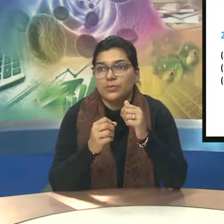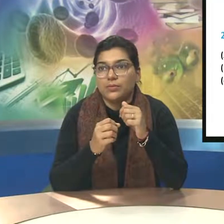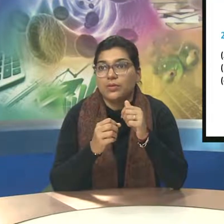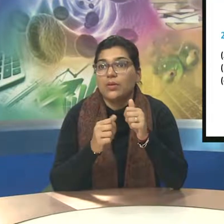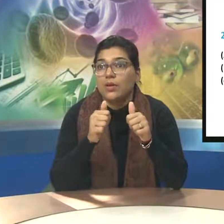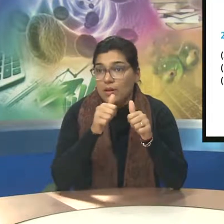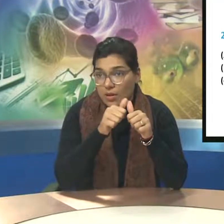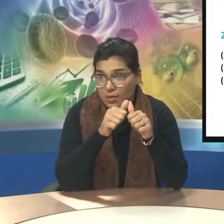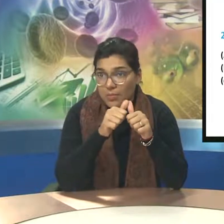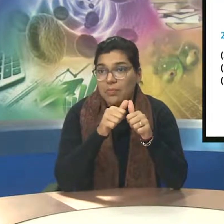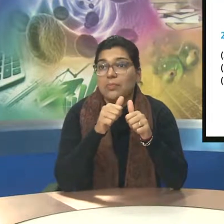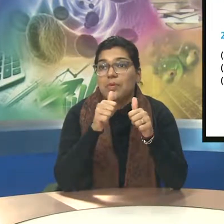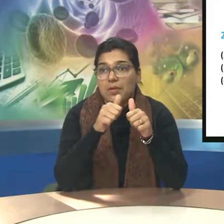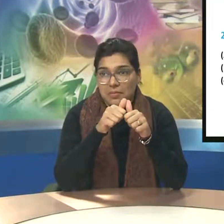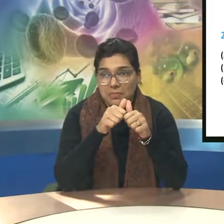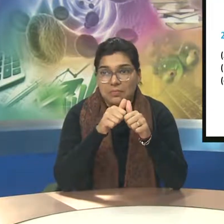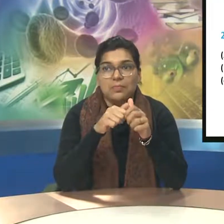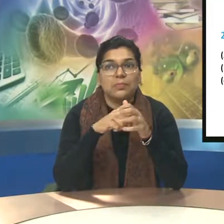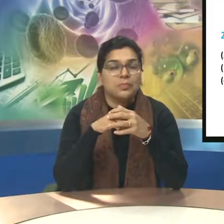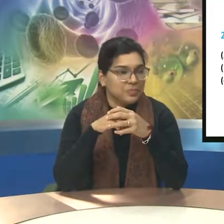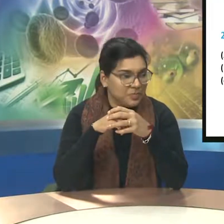write it in chat box.